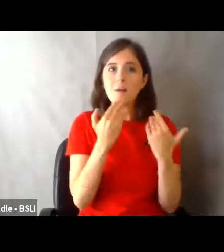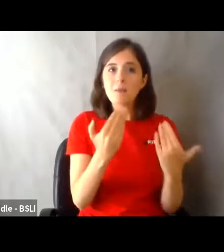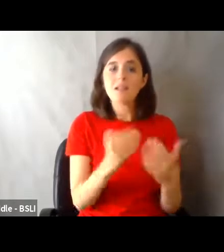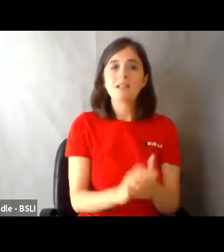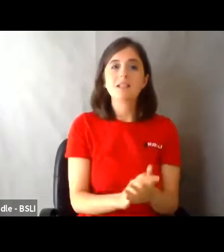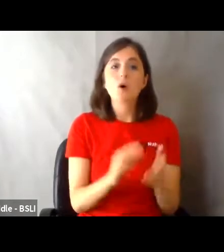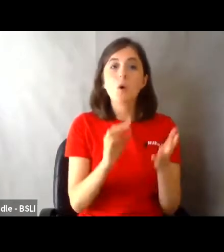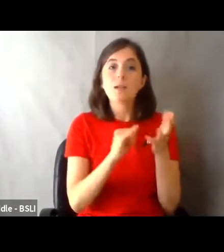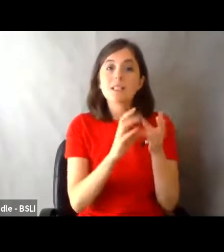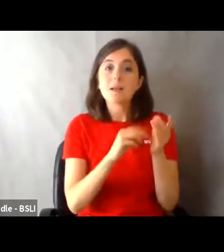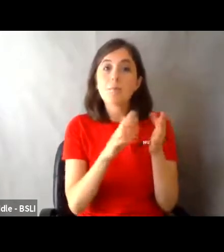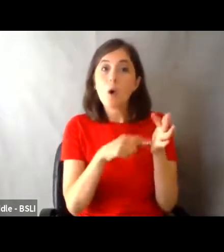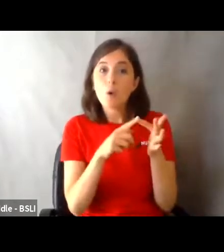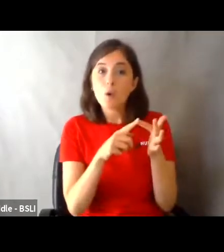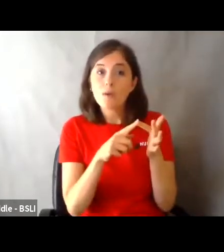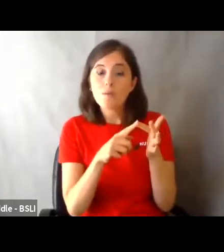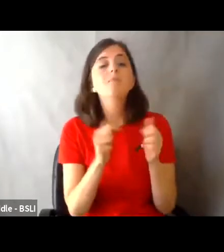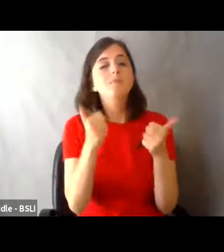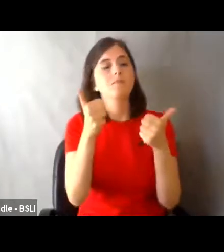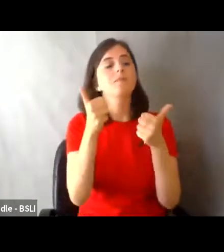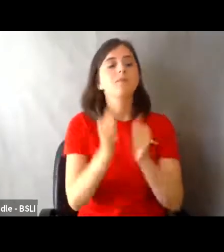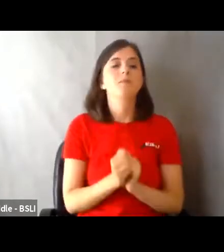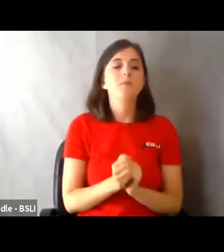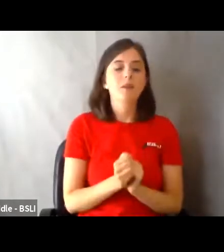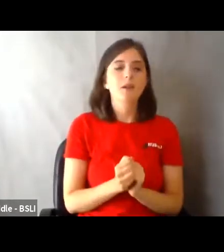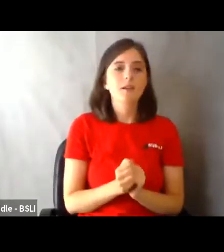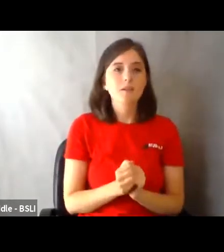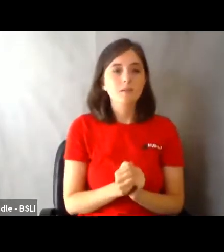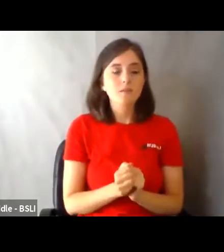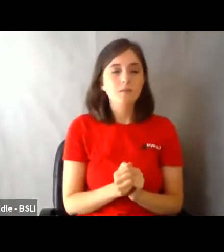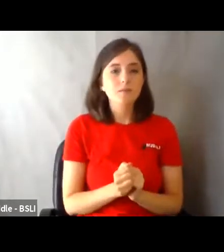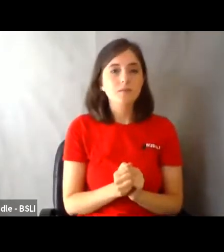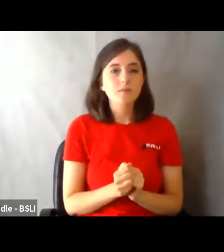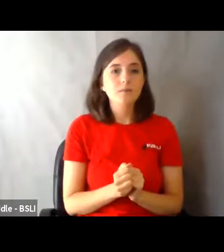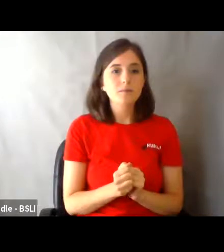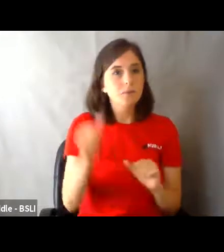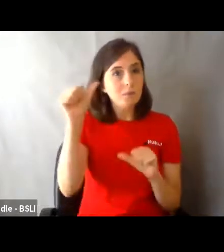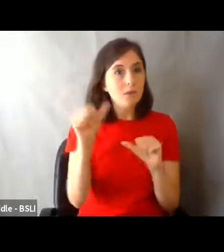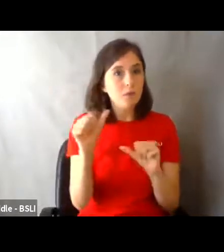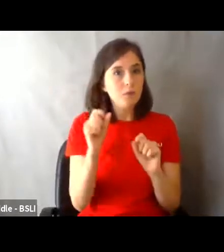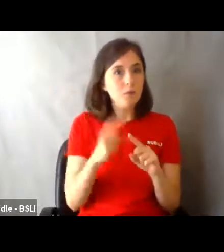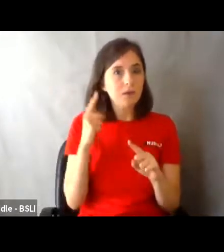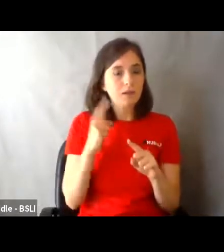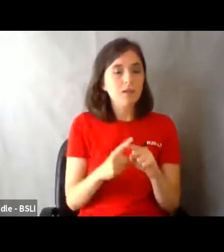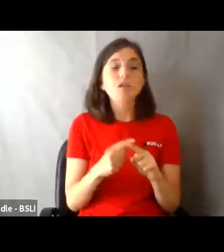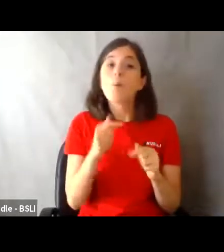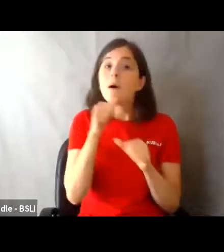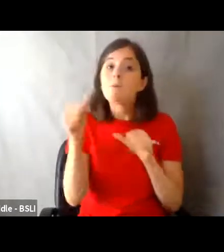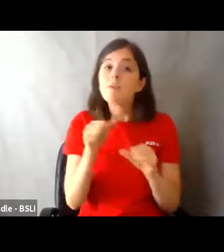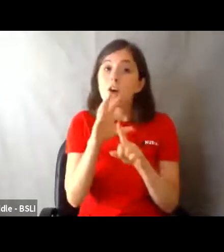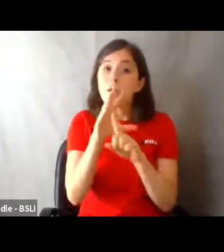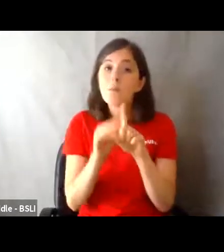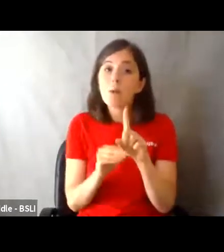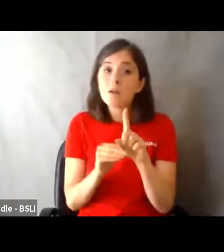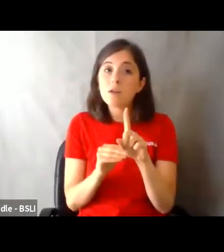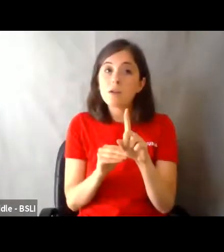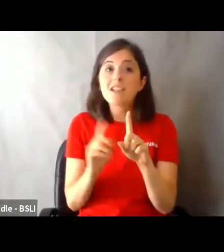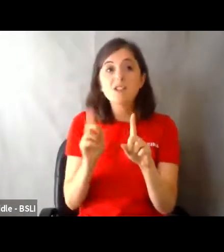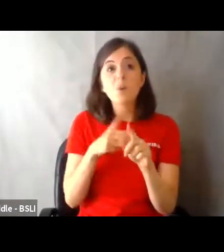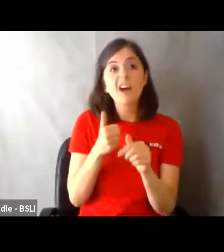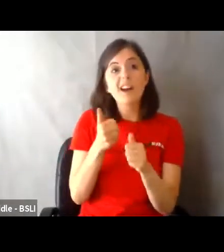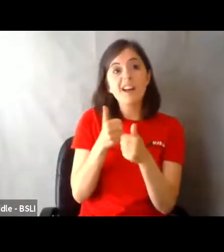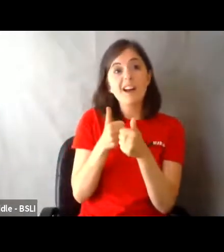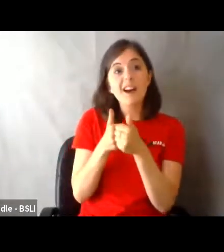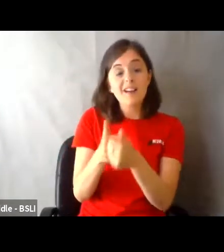Am I unmuted? Yep. Yeah. Okay. Very quick. Their model is one that advocated for